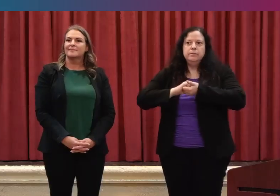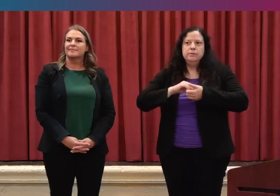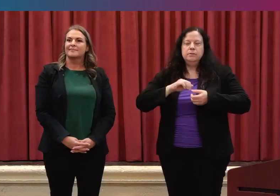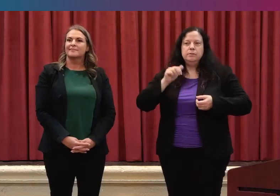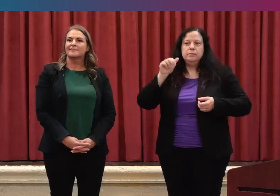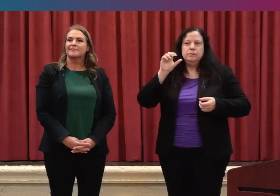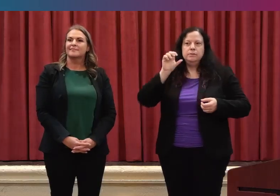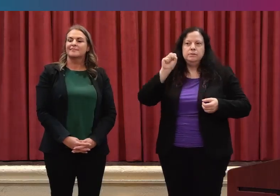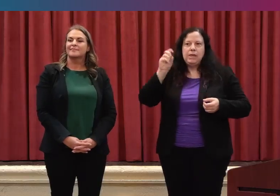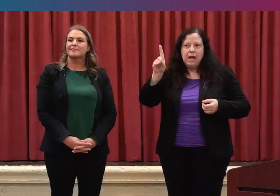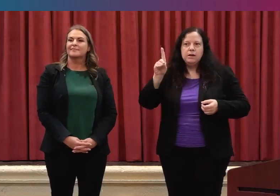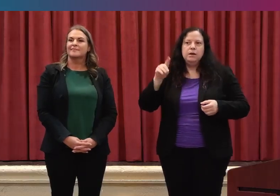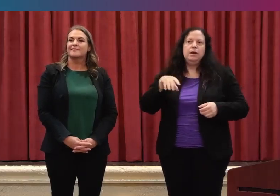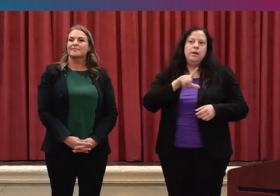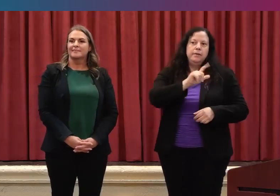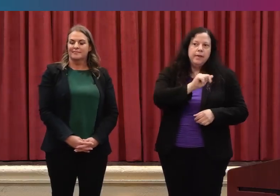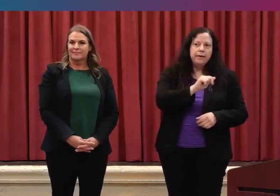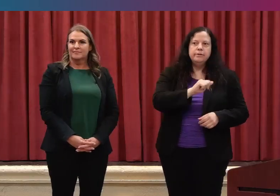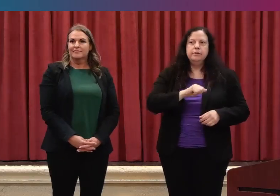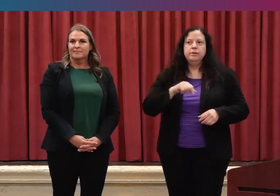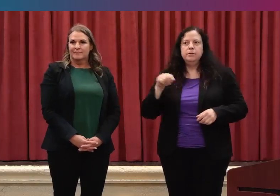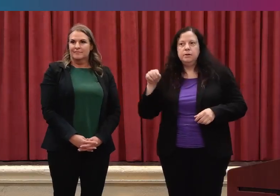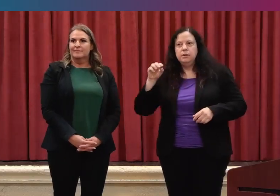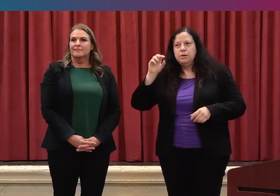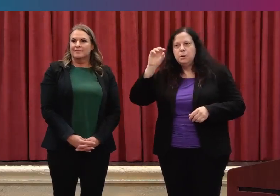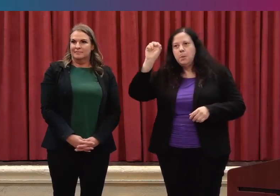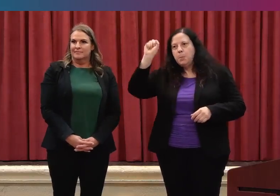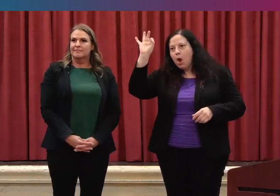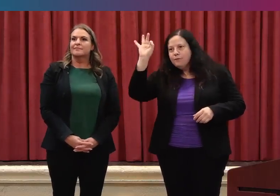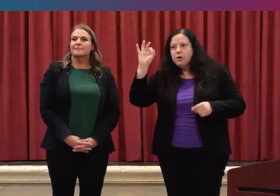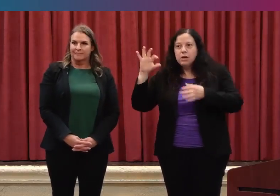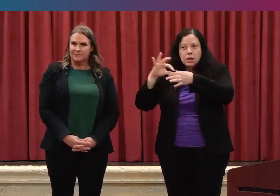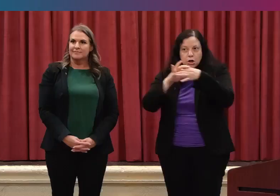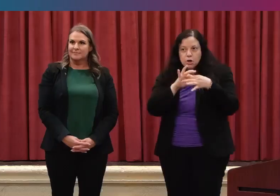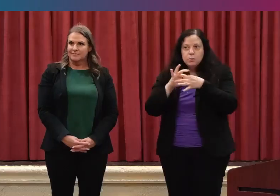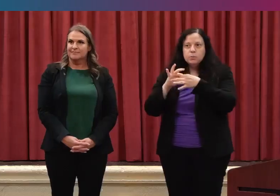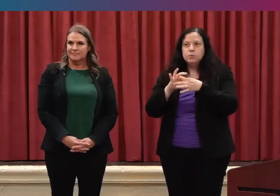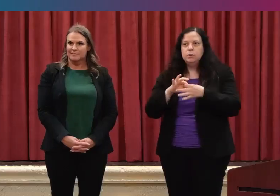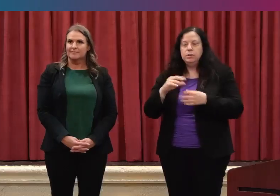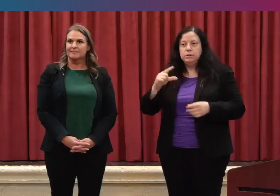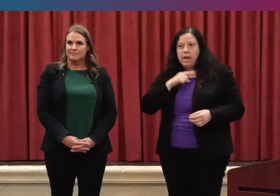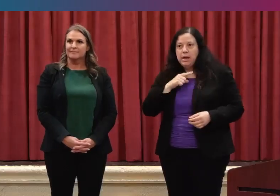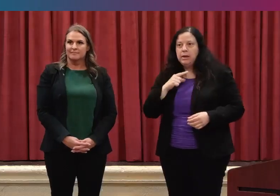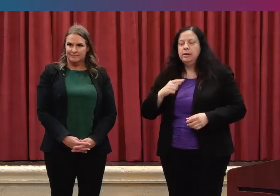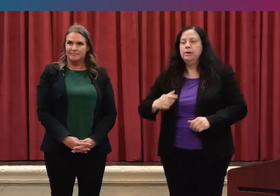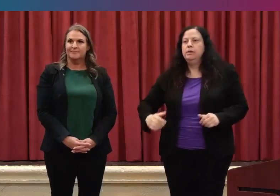Partnership in San Diego and LA. Bakersfield too, we all link with that area.